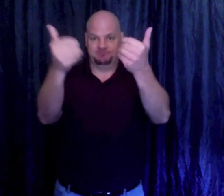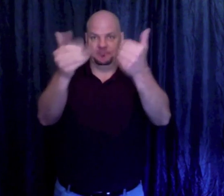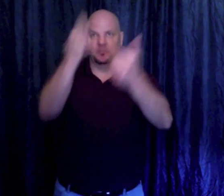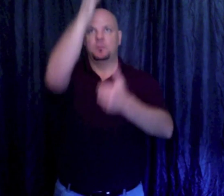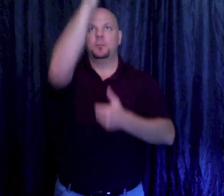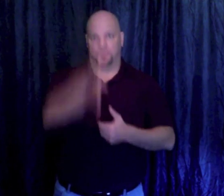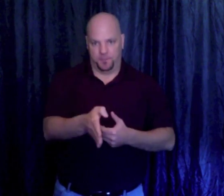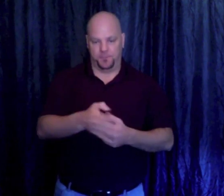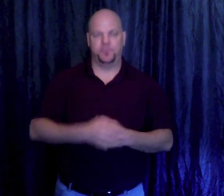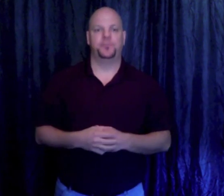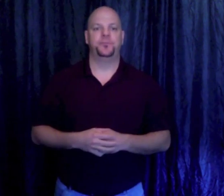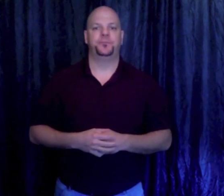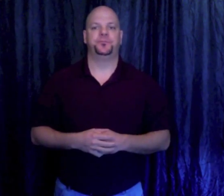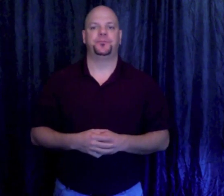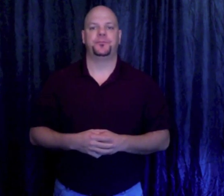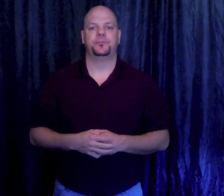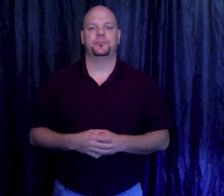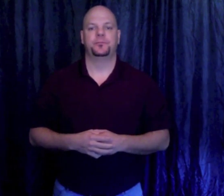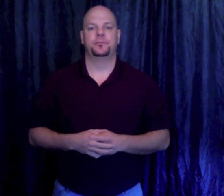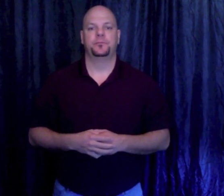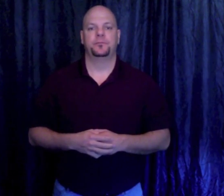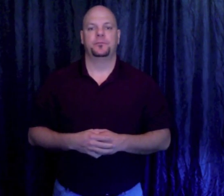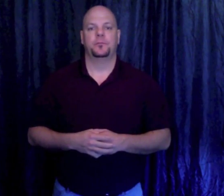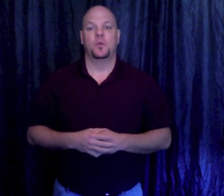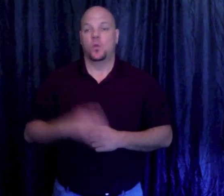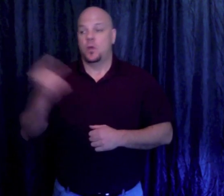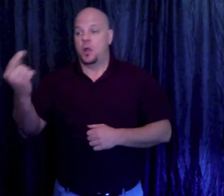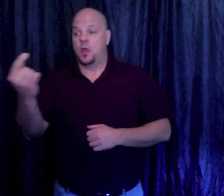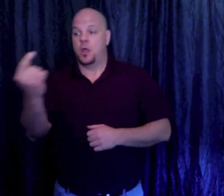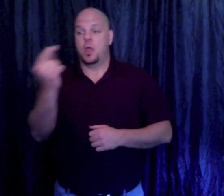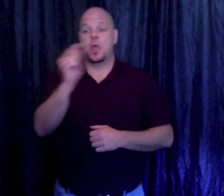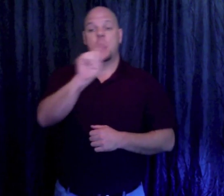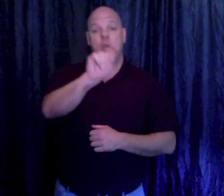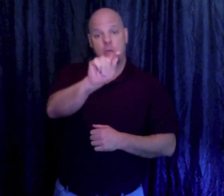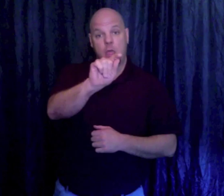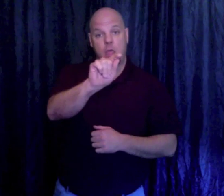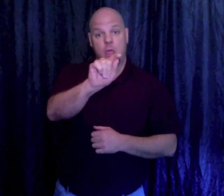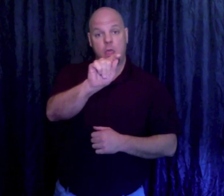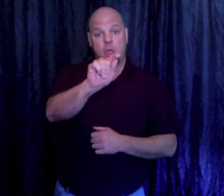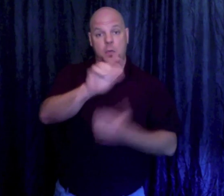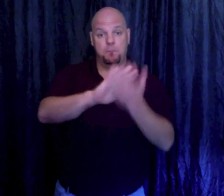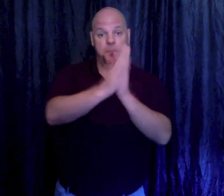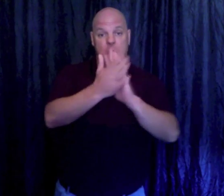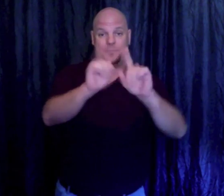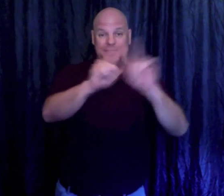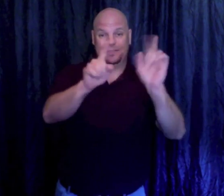point where once you cross over that line, you're in another state. You're in